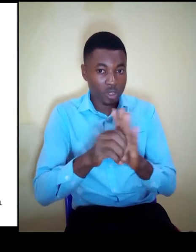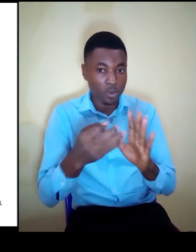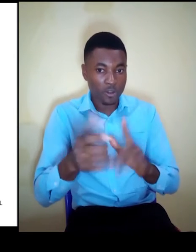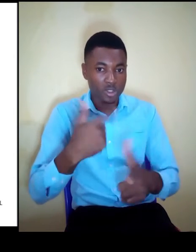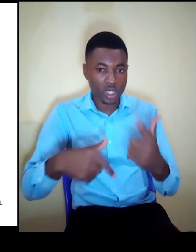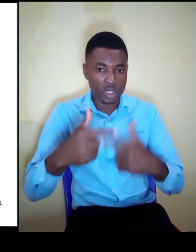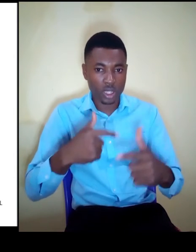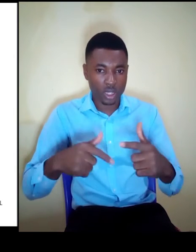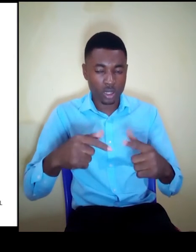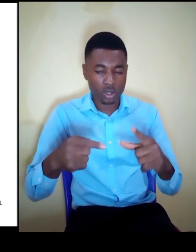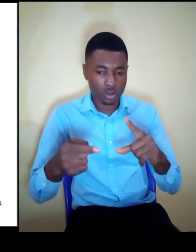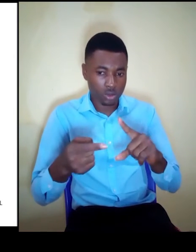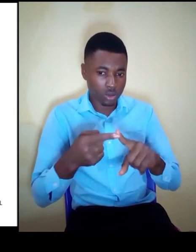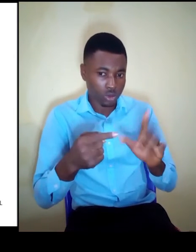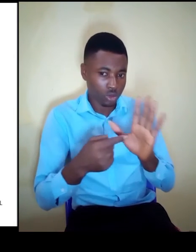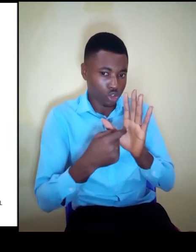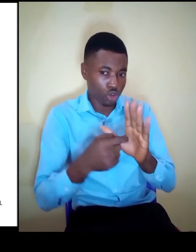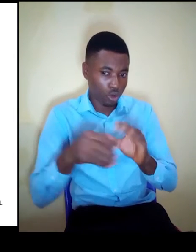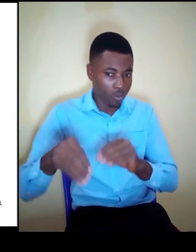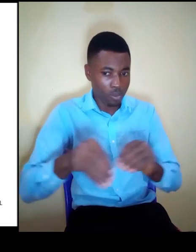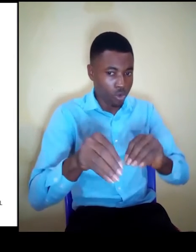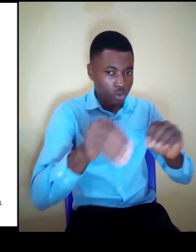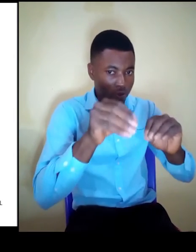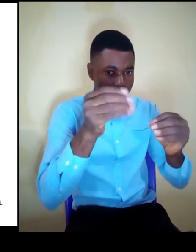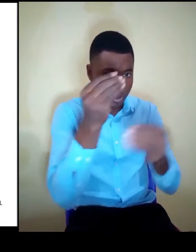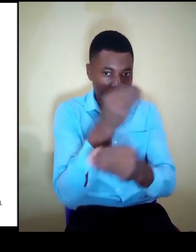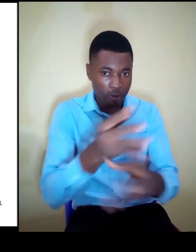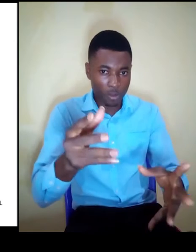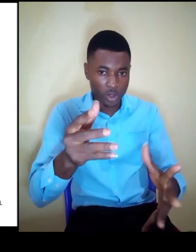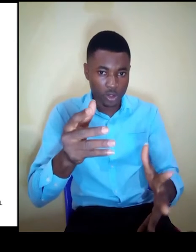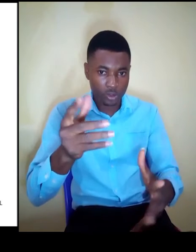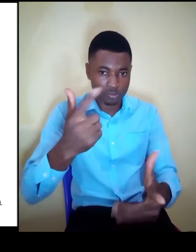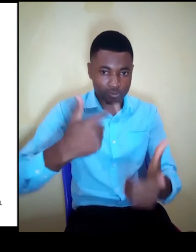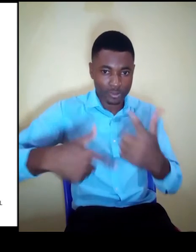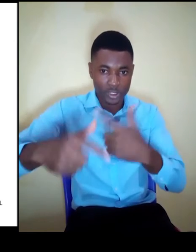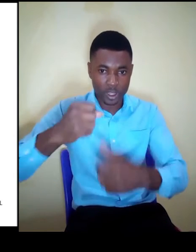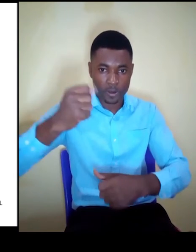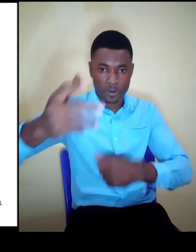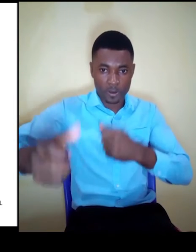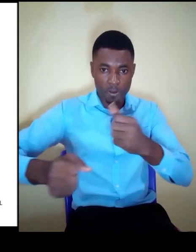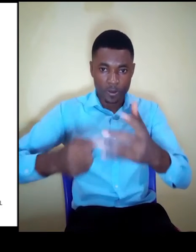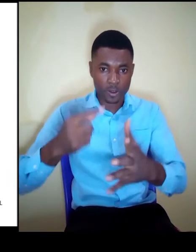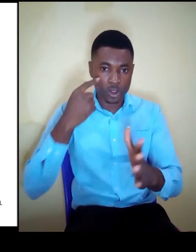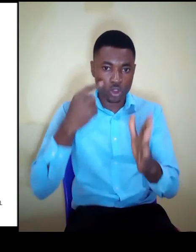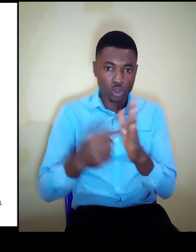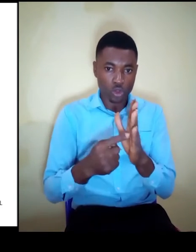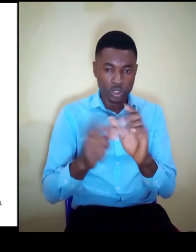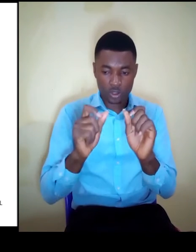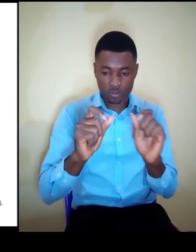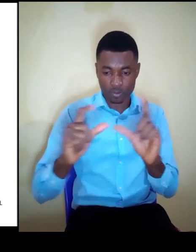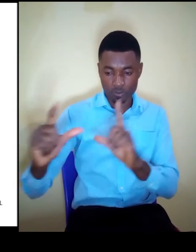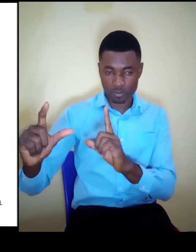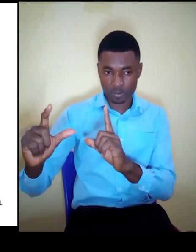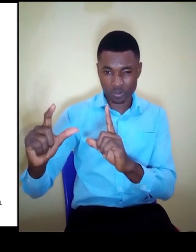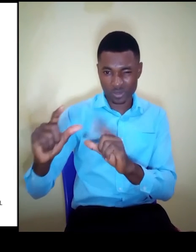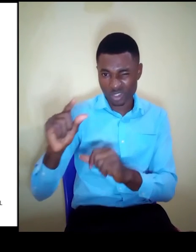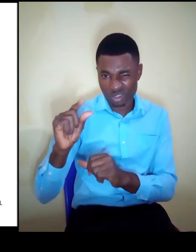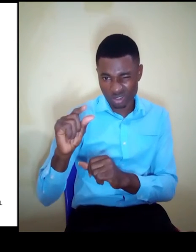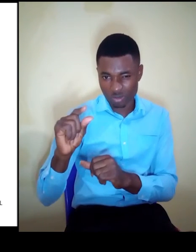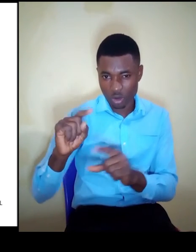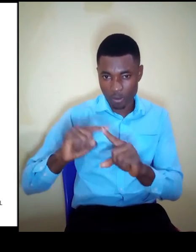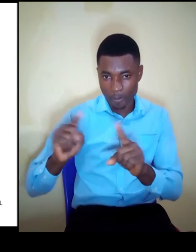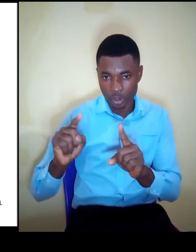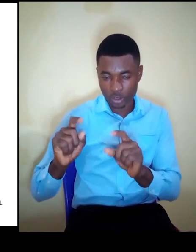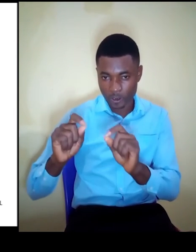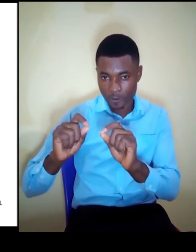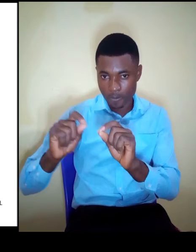in both sign languages. So you could see the image on your screen. It's quite little, but it's a zoomed out image